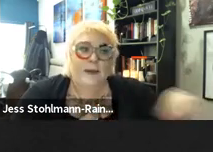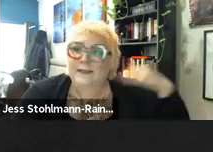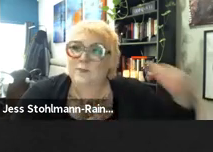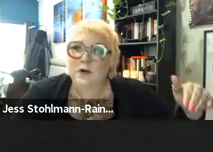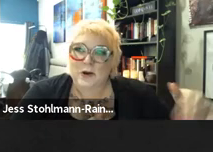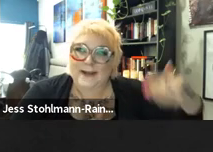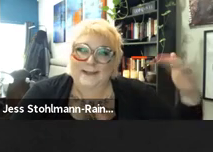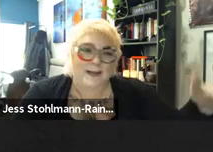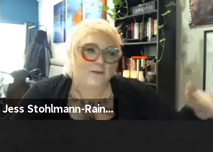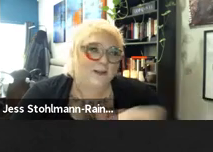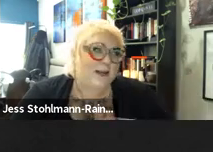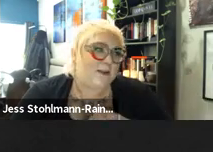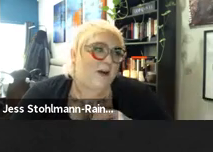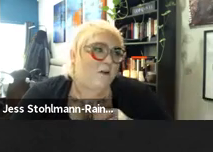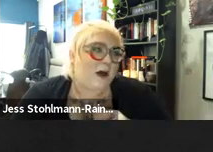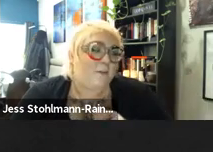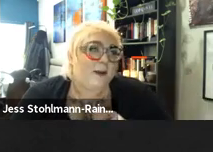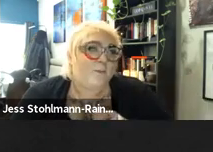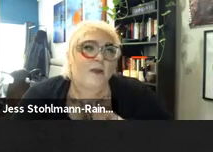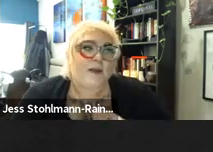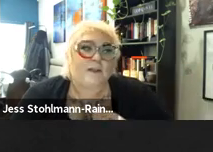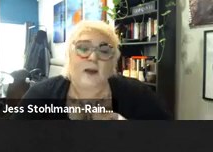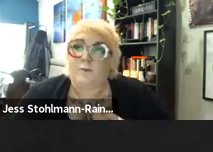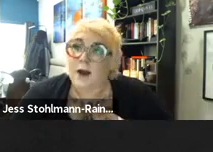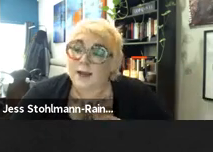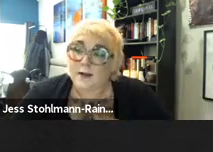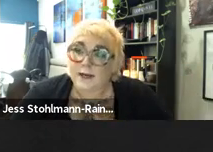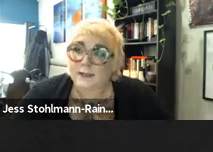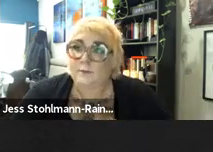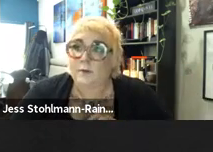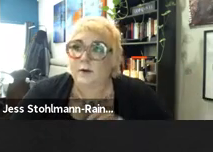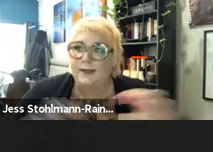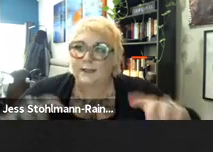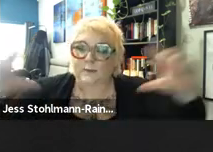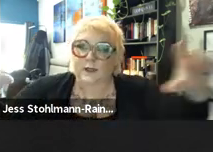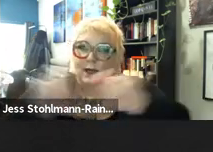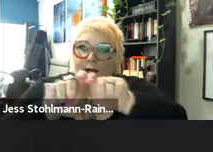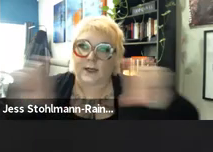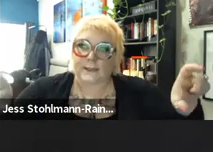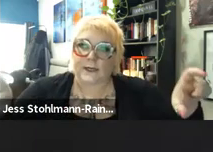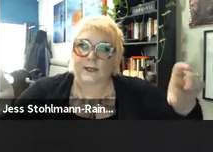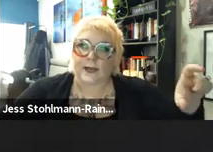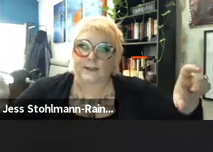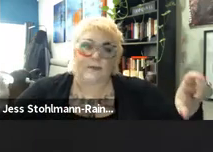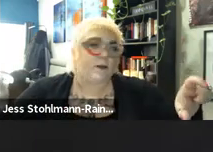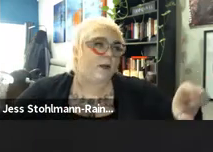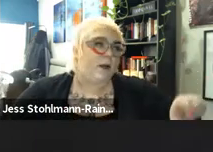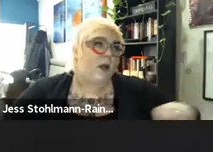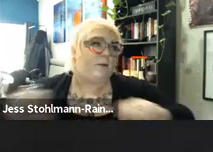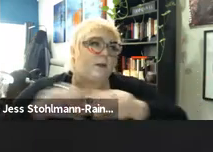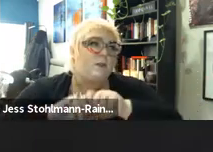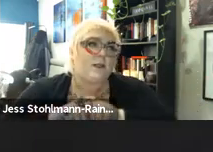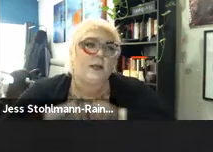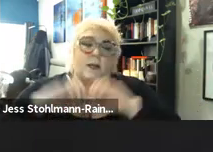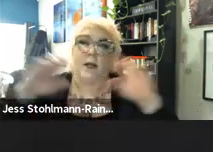about peer support crisis intervention and follow-up we also have walk-in clinics and mobile crisis which are considered the next level